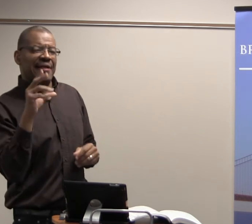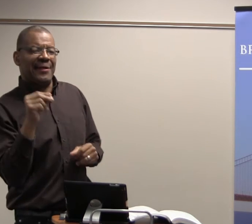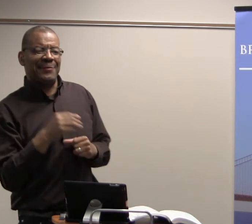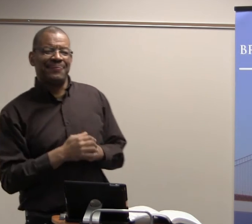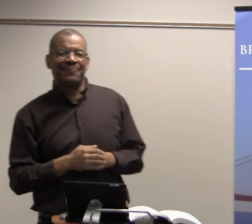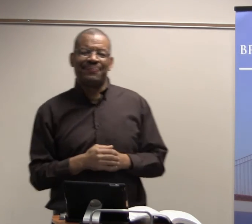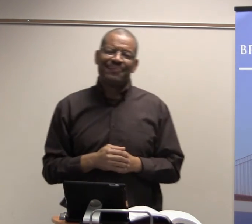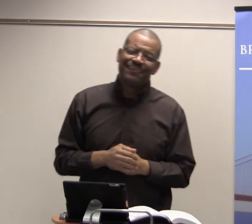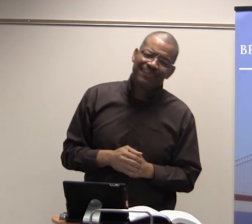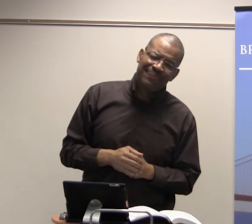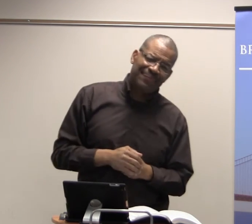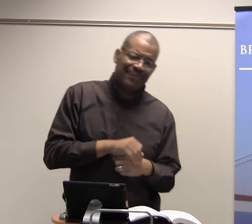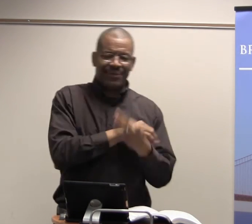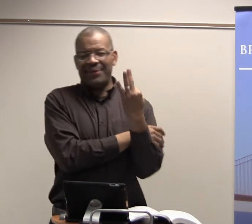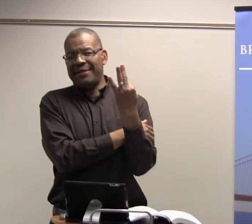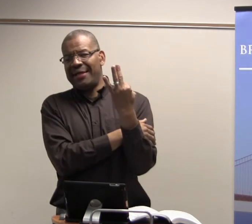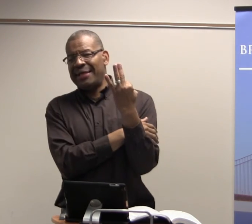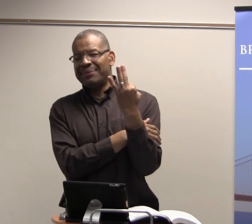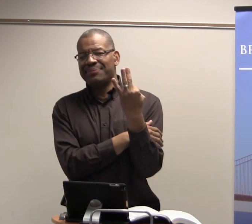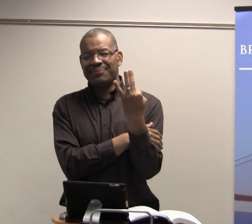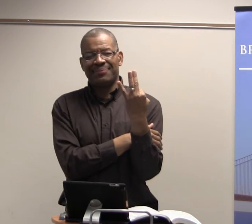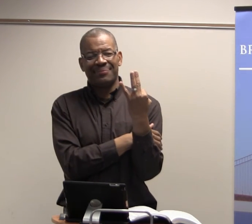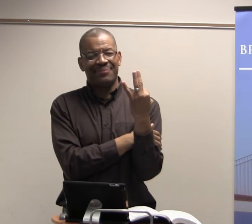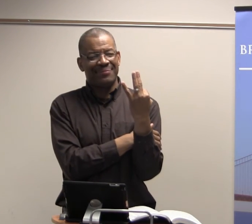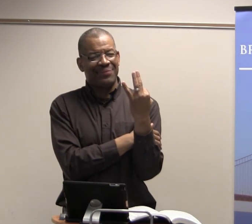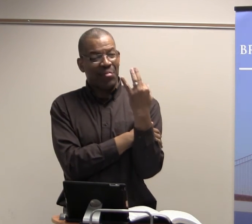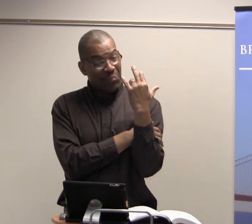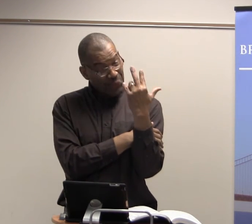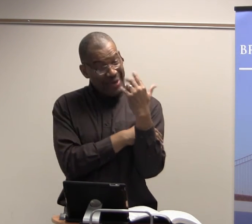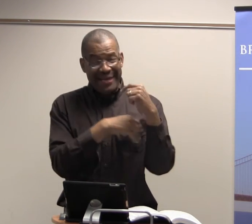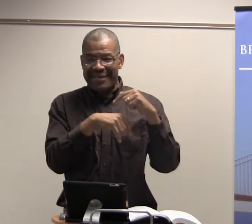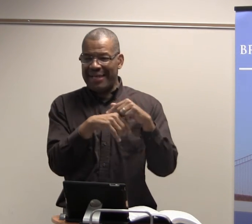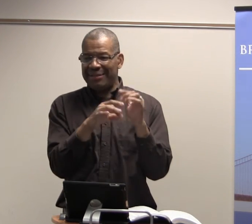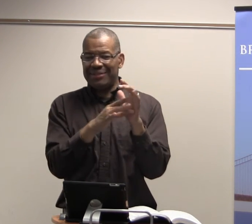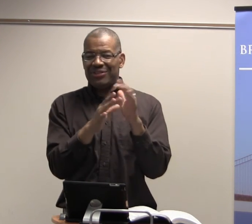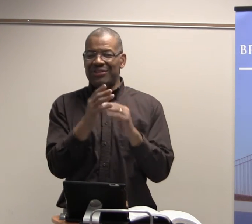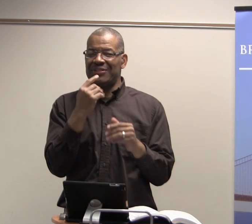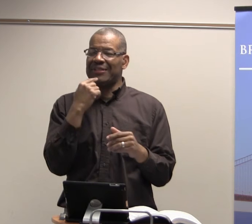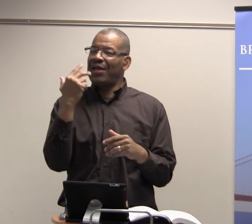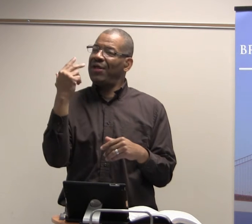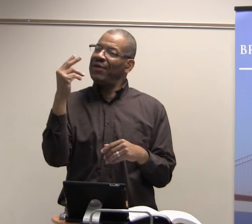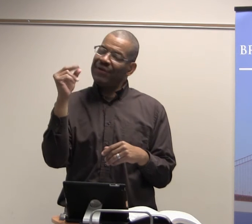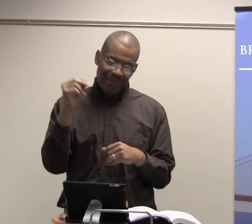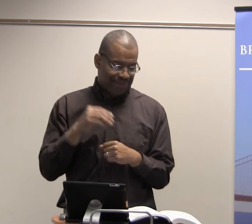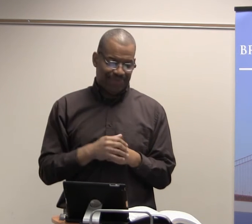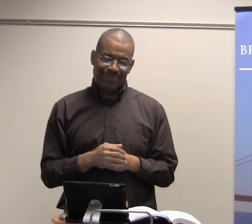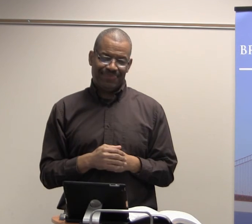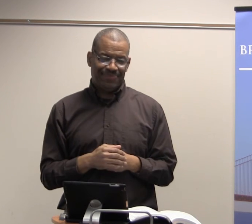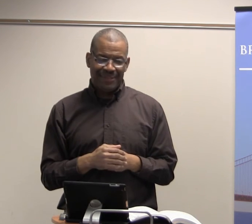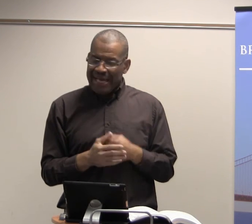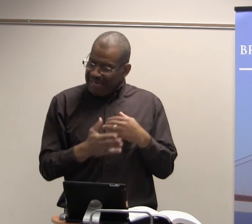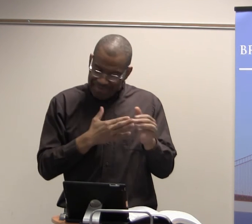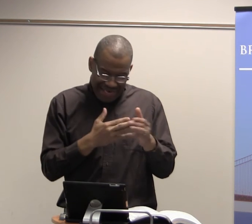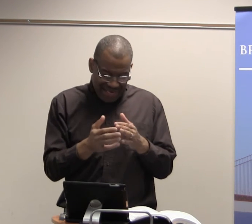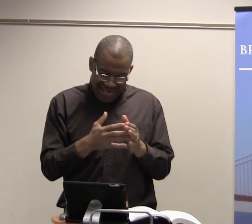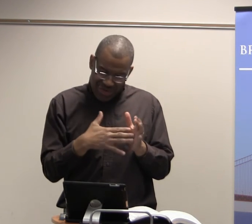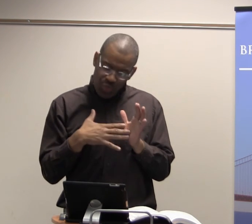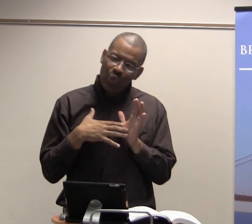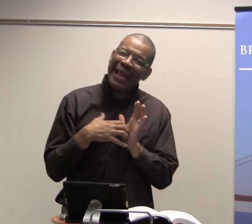no? 3 times. 3 times did Jesus say no. It didn't matter if you're weak.